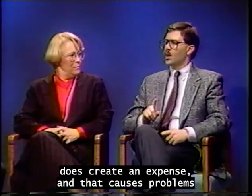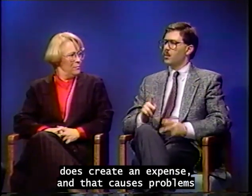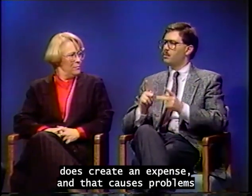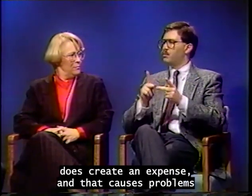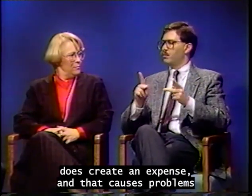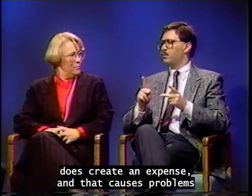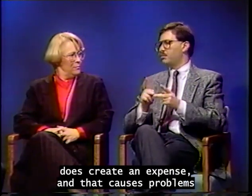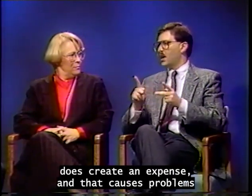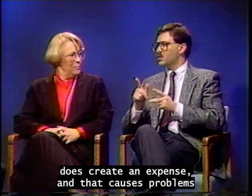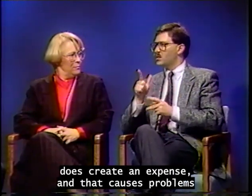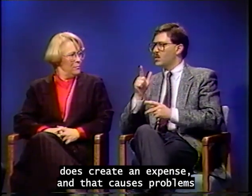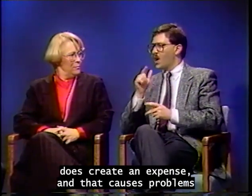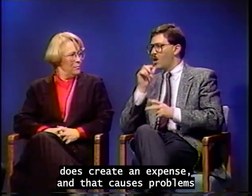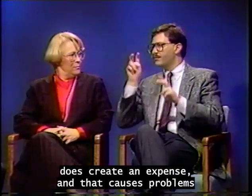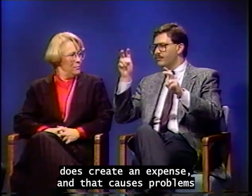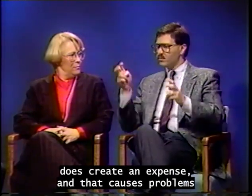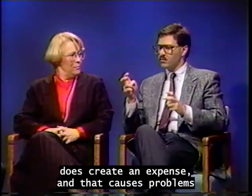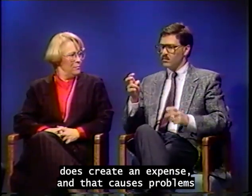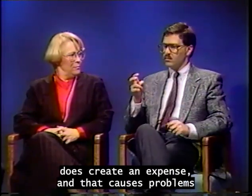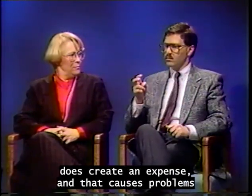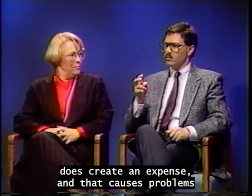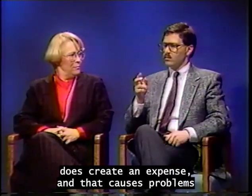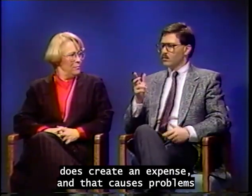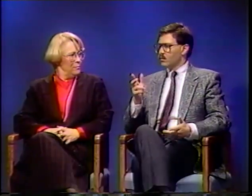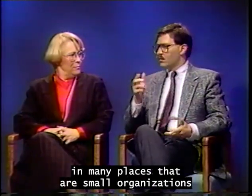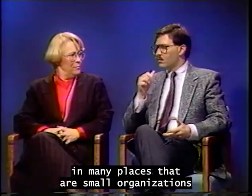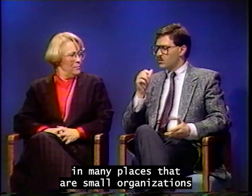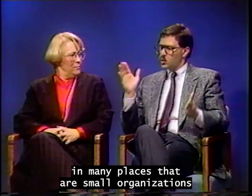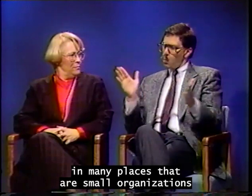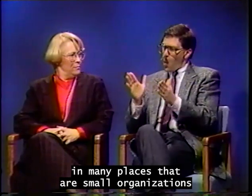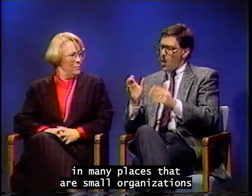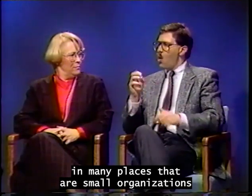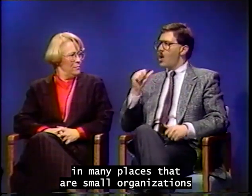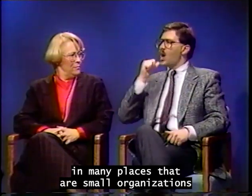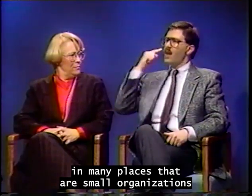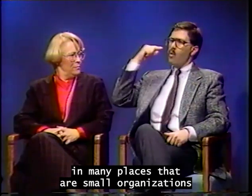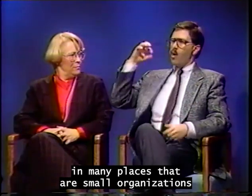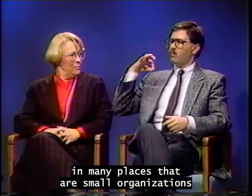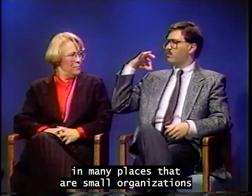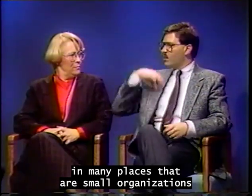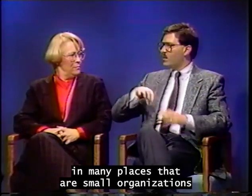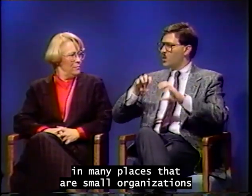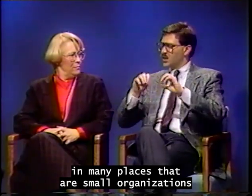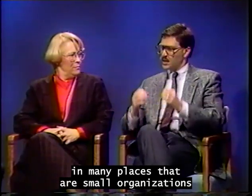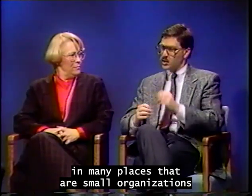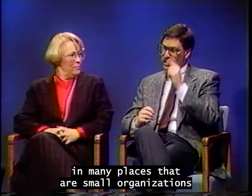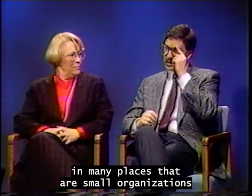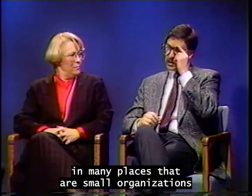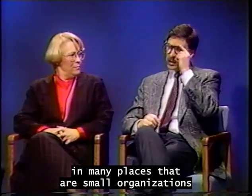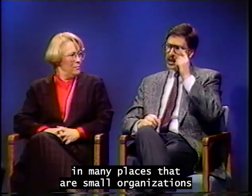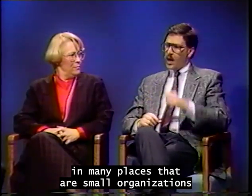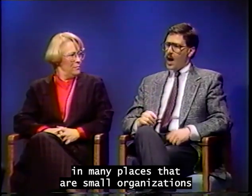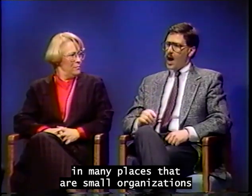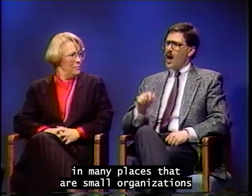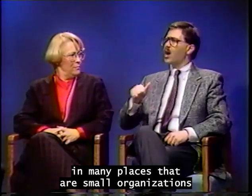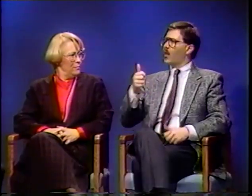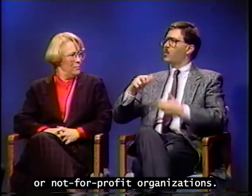an expense, and that causes problems in many places that are small organizations